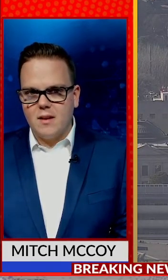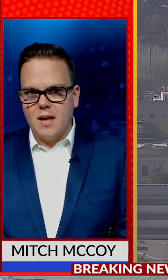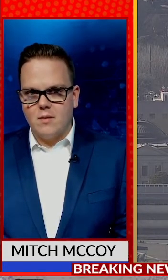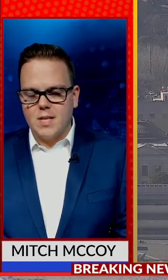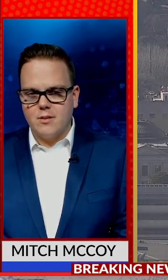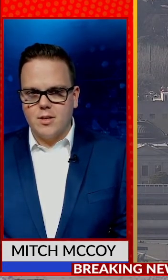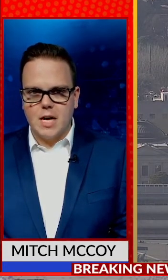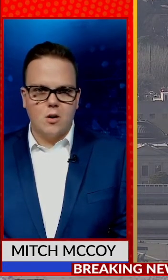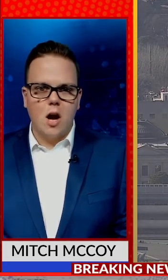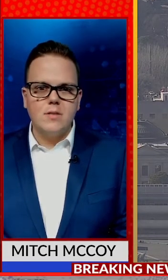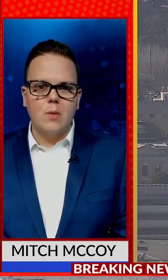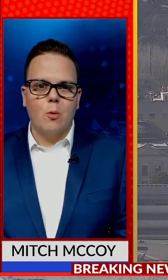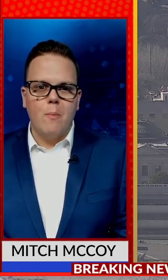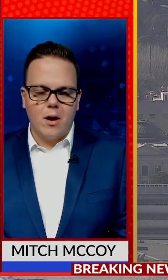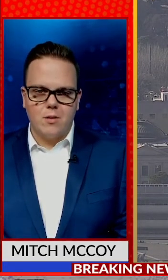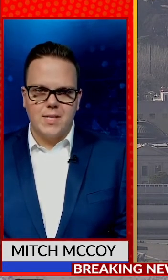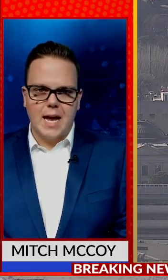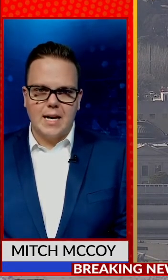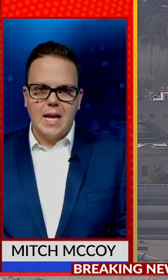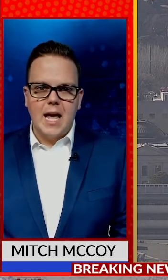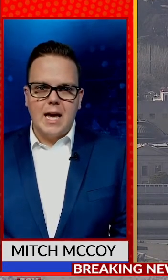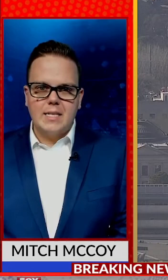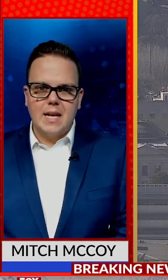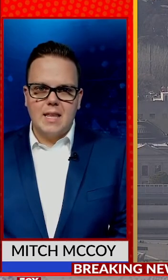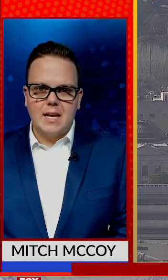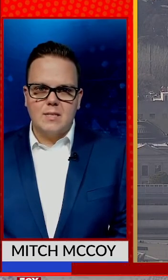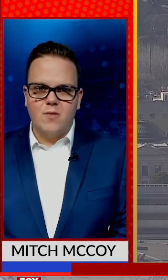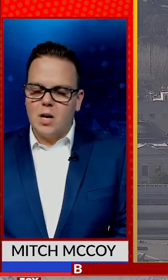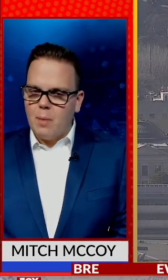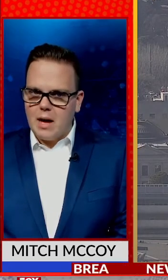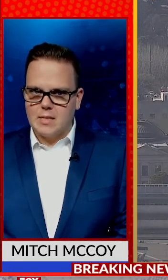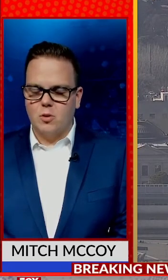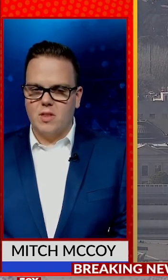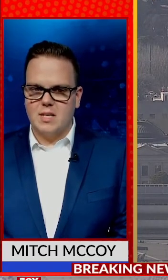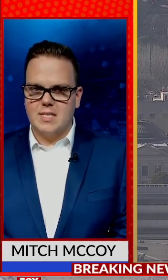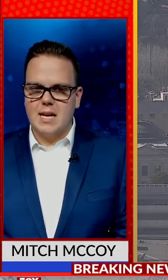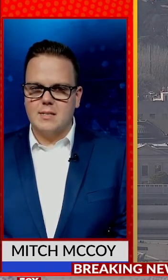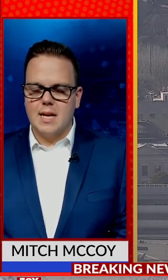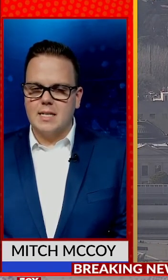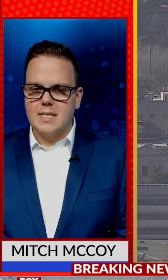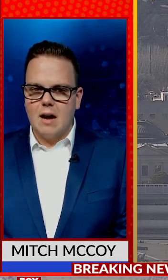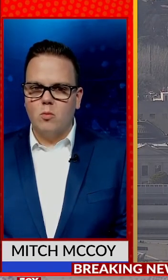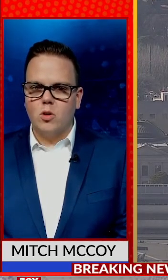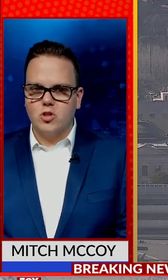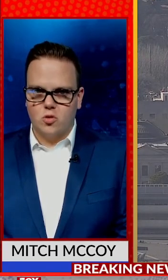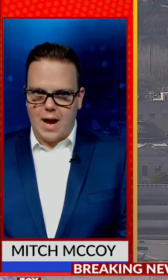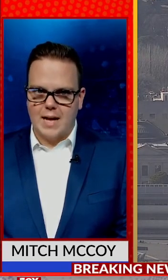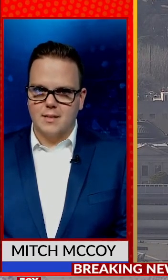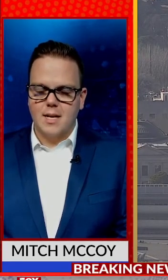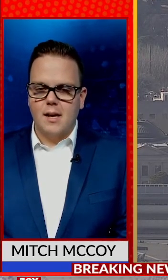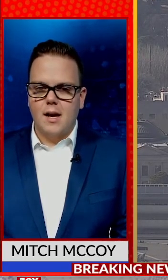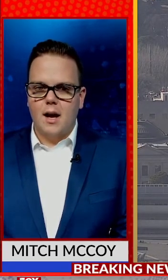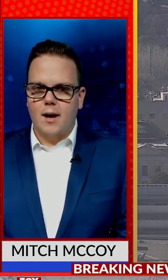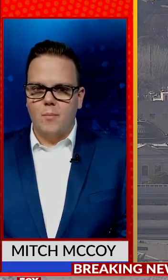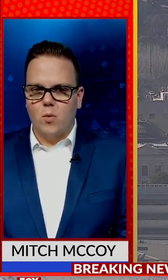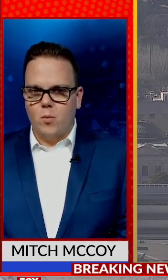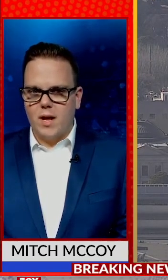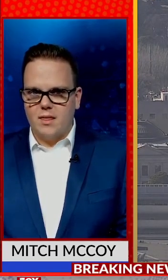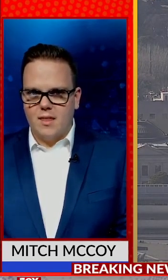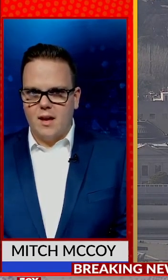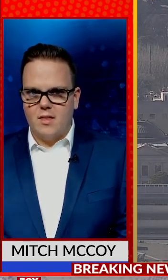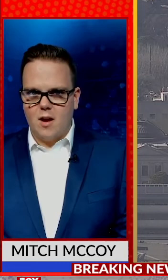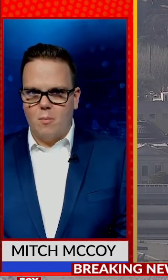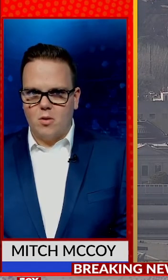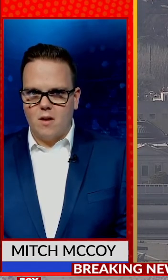that the Health Secretary Dr. Jose Romero said, and he said that it's very possible that the state is seeing a downward trend